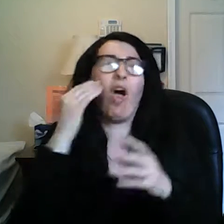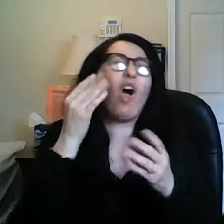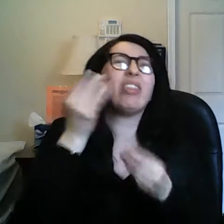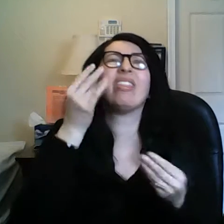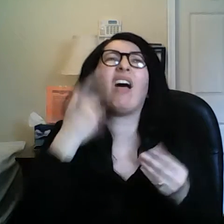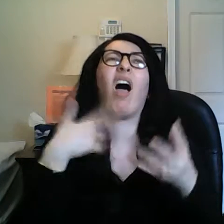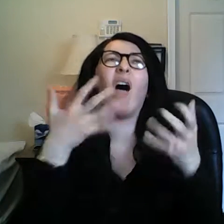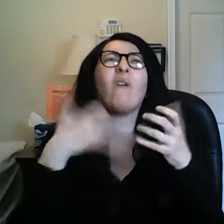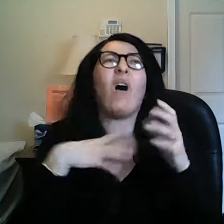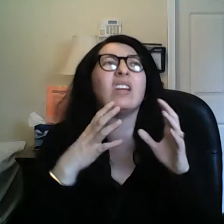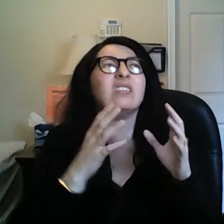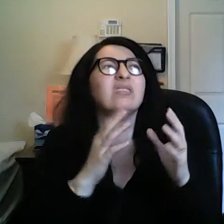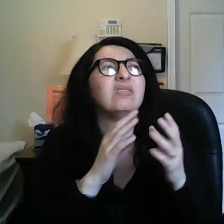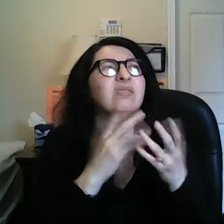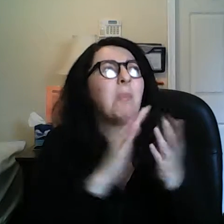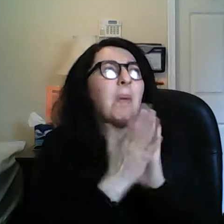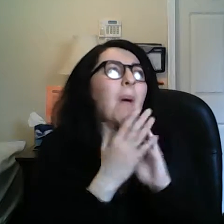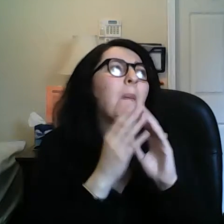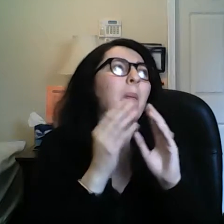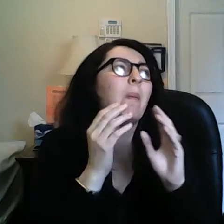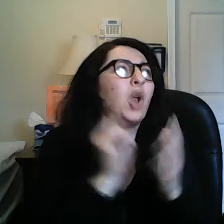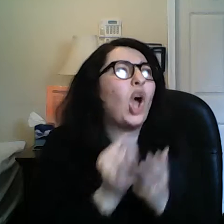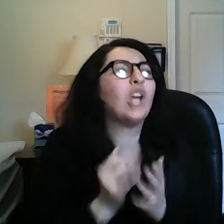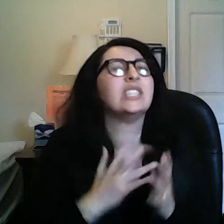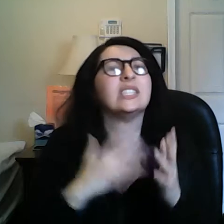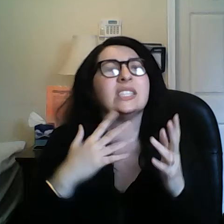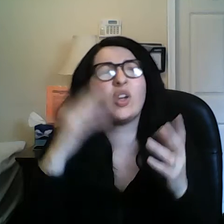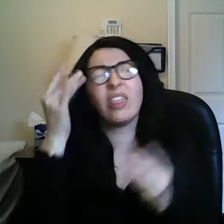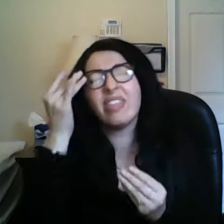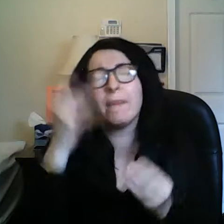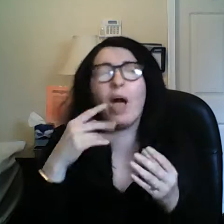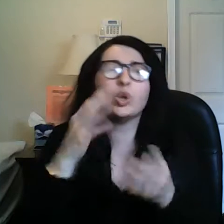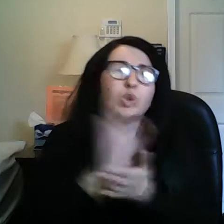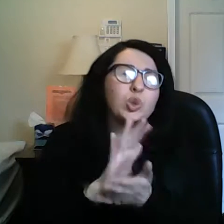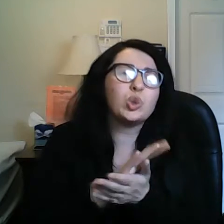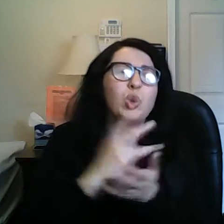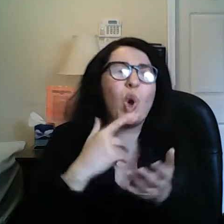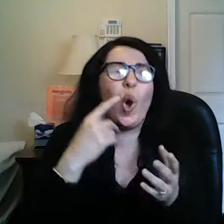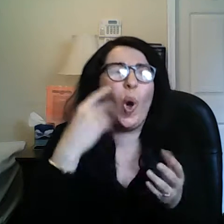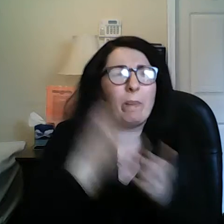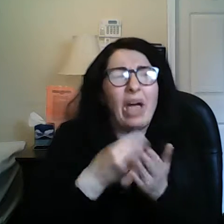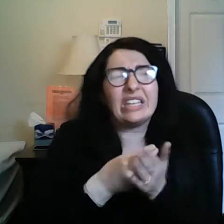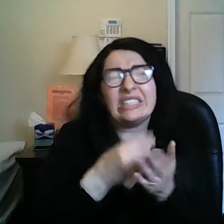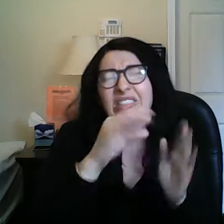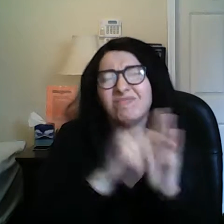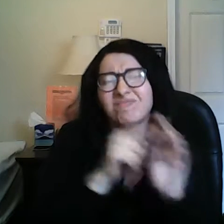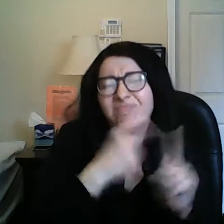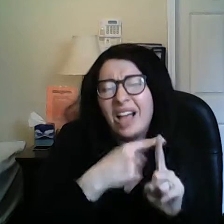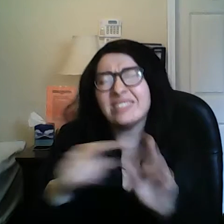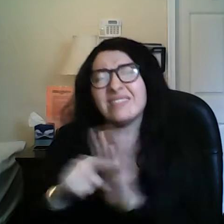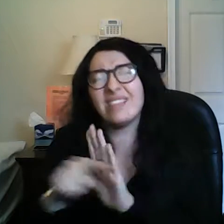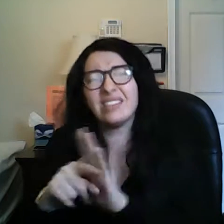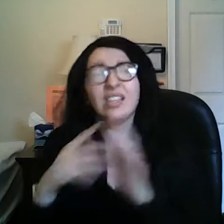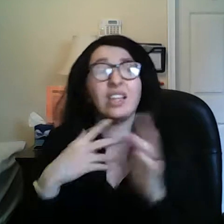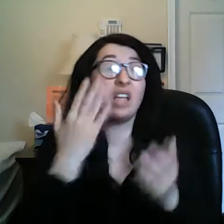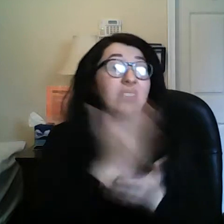and benefits, and also some people watching might not be in school or might have already graduated or might